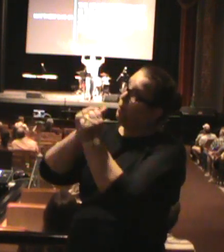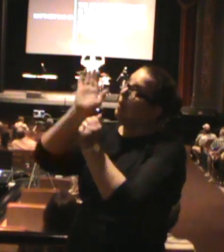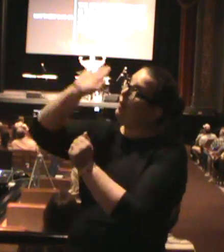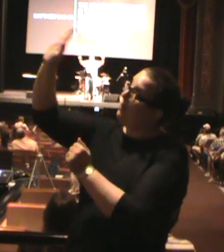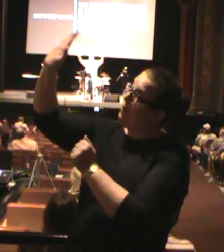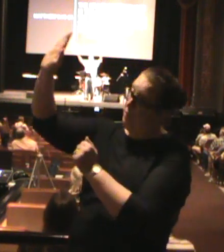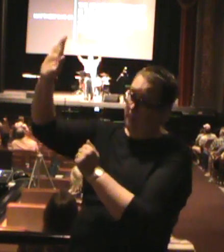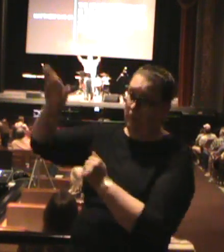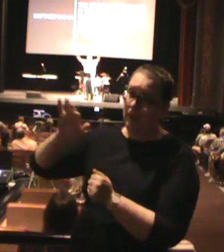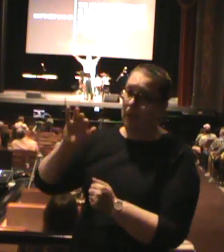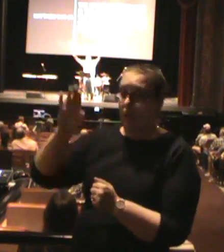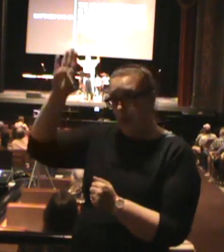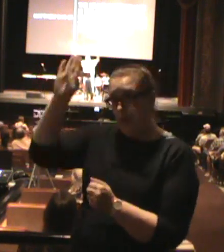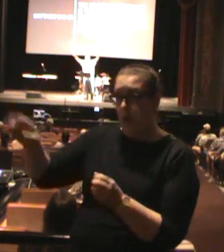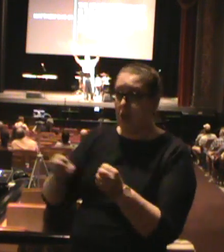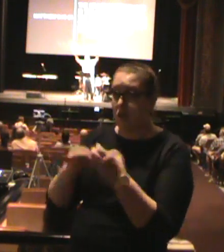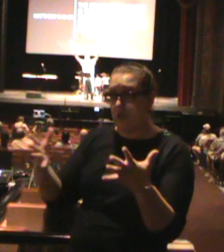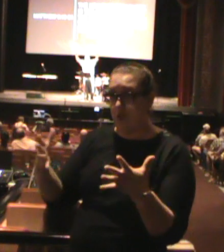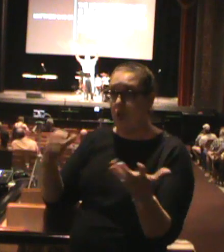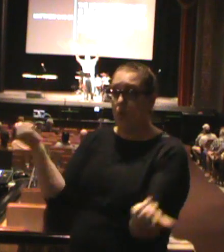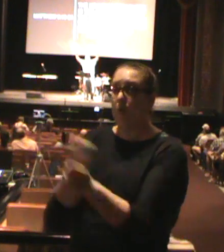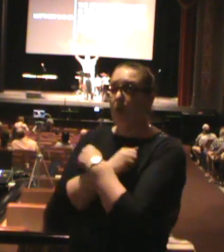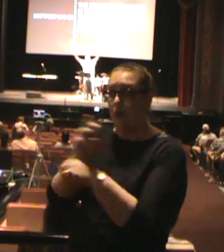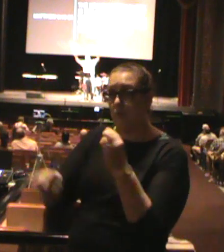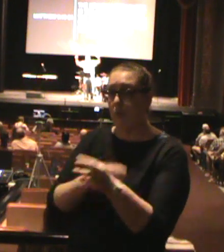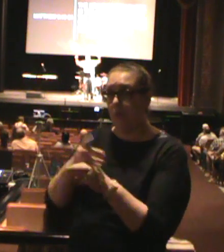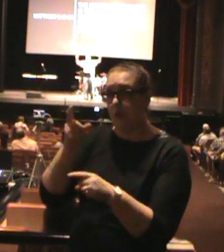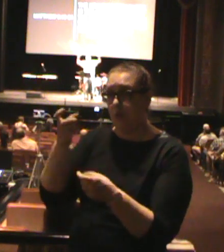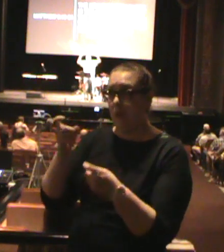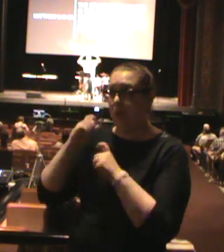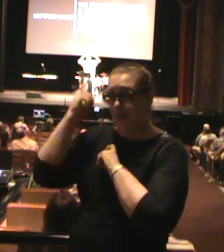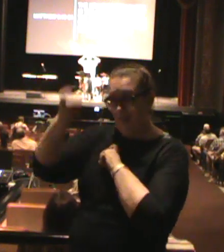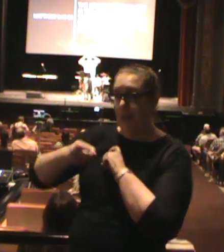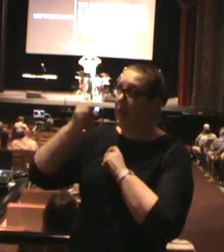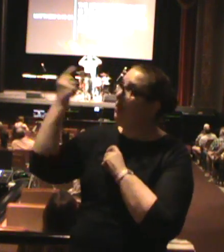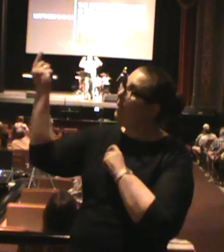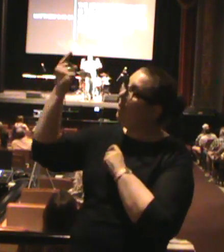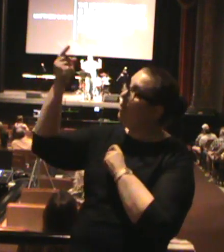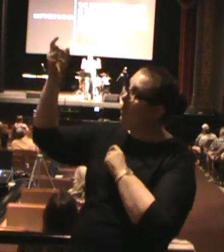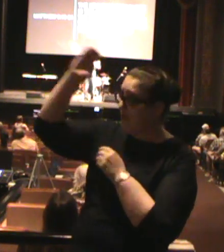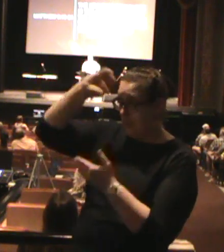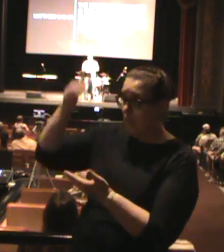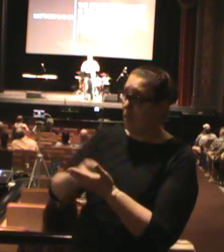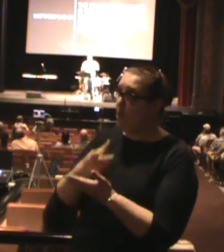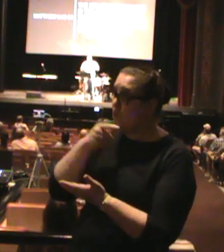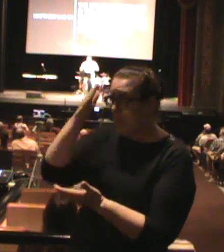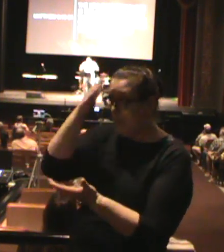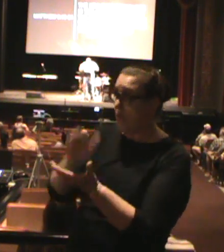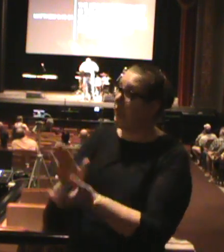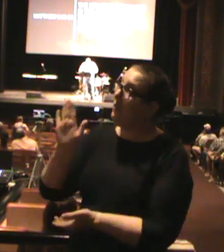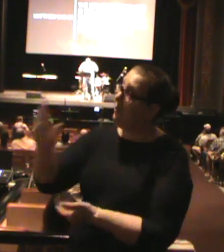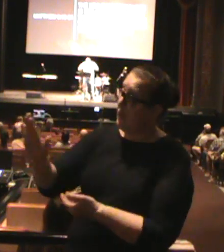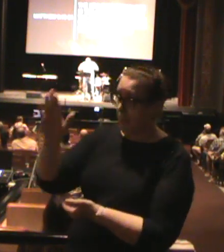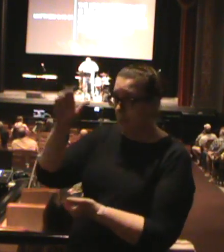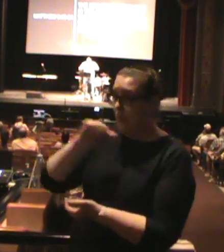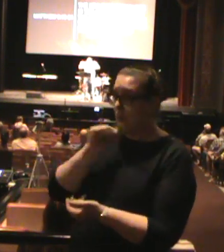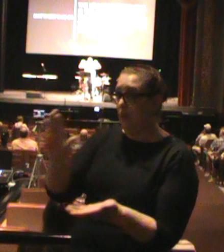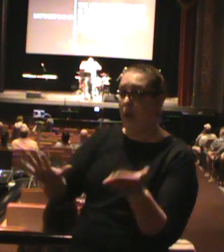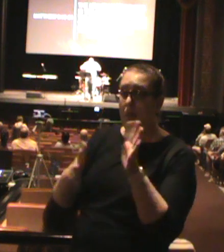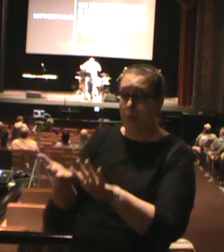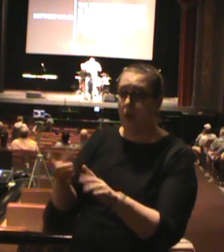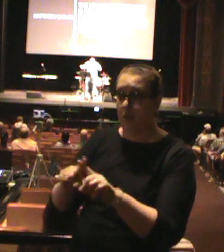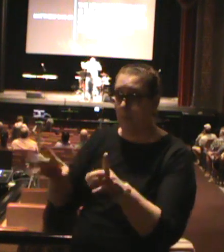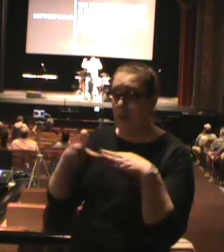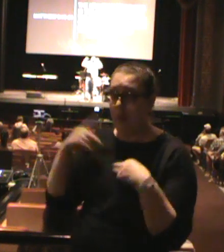him. That God so loved the world that he gave his only begotten Son, that whosoever shall believe in him shall not perish but